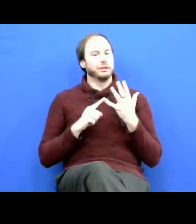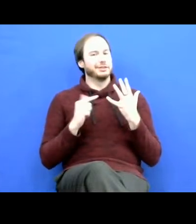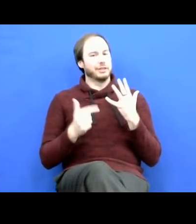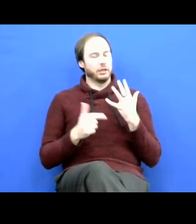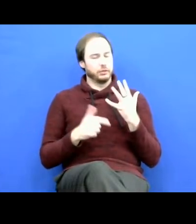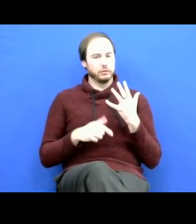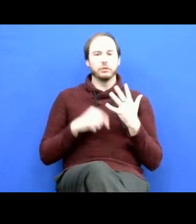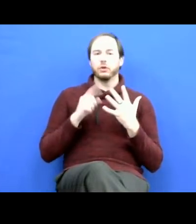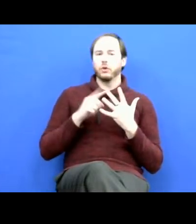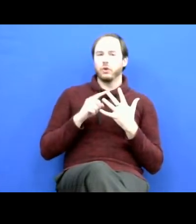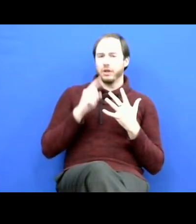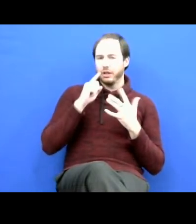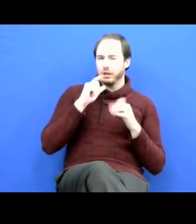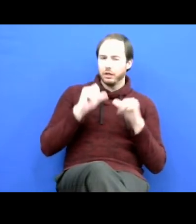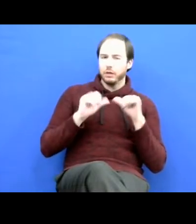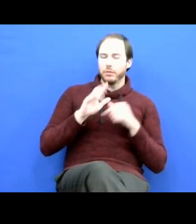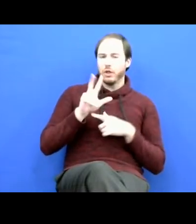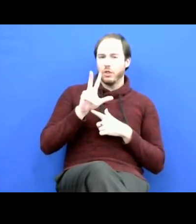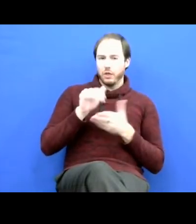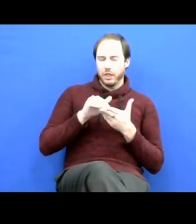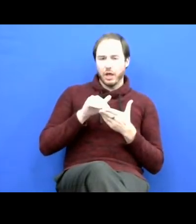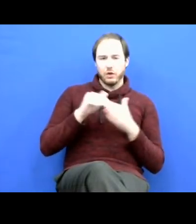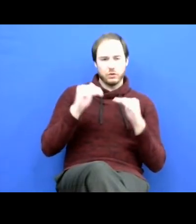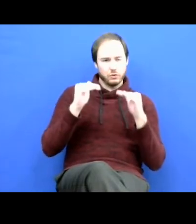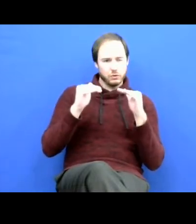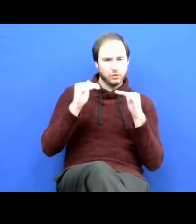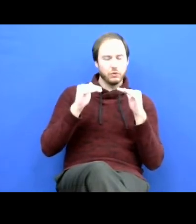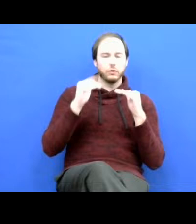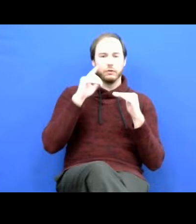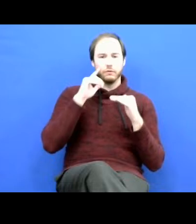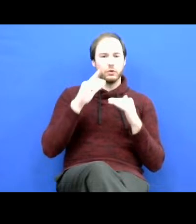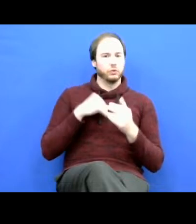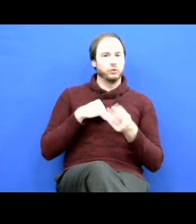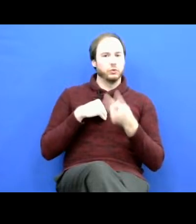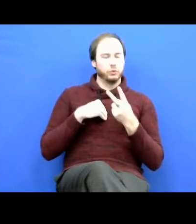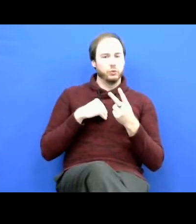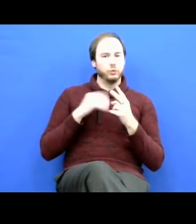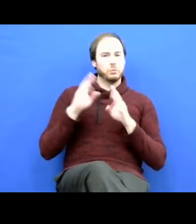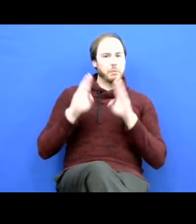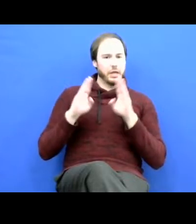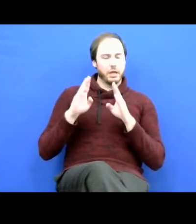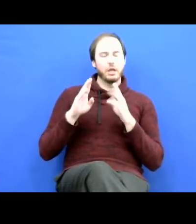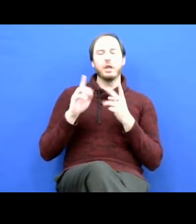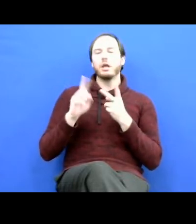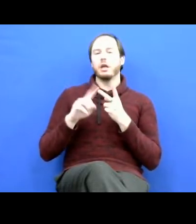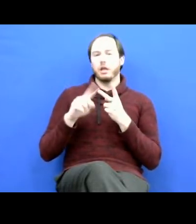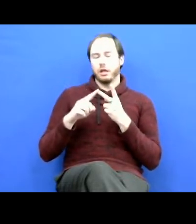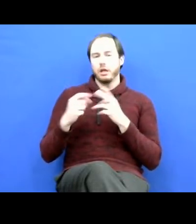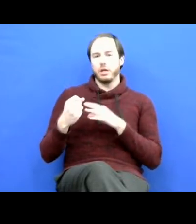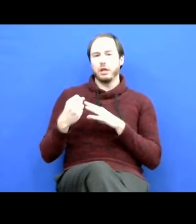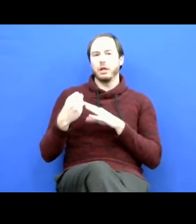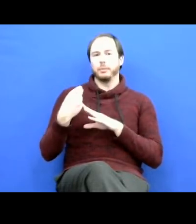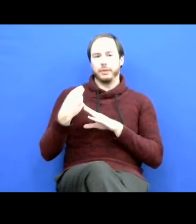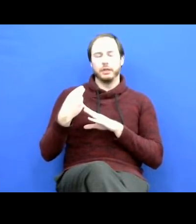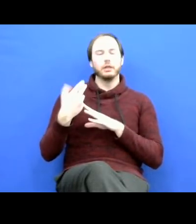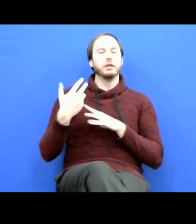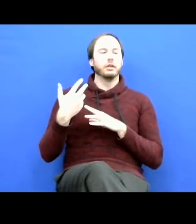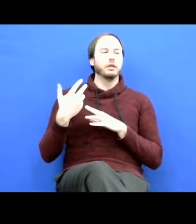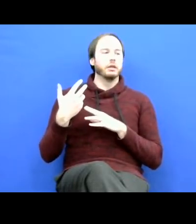they did come down. I think it was about $3,000 from our bid prior. So the bid process saved us some